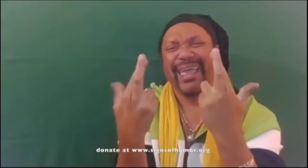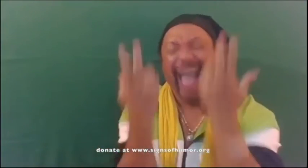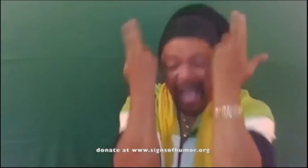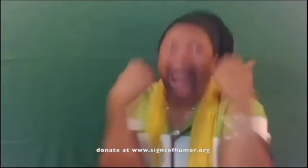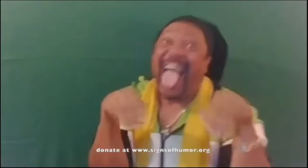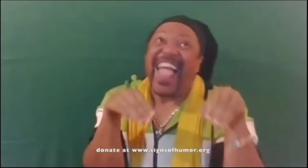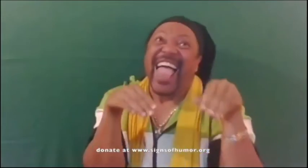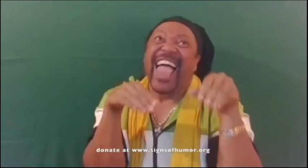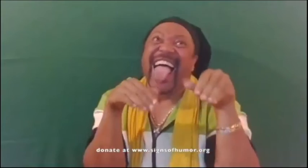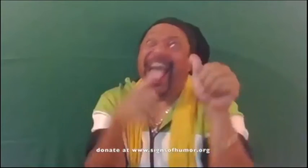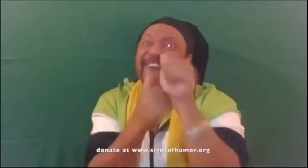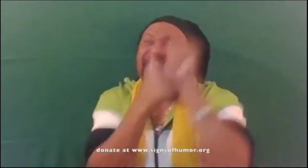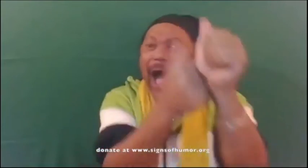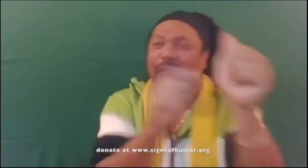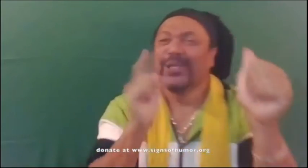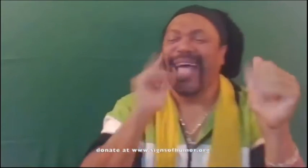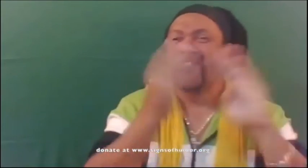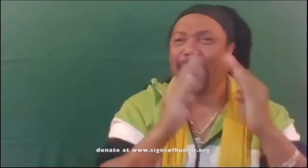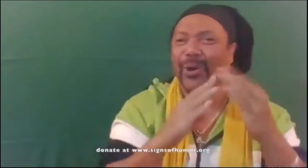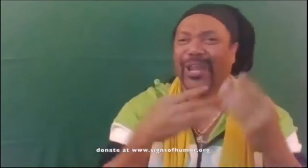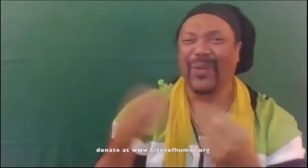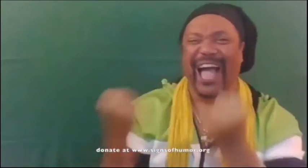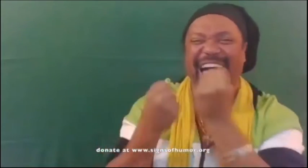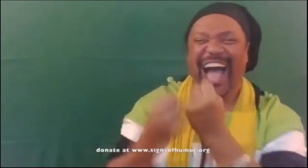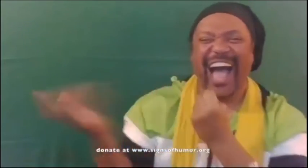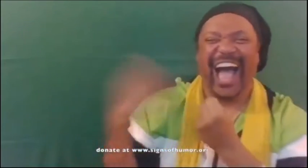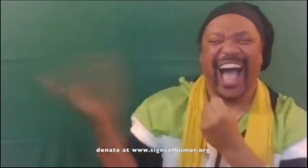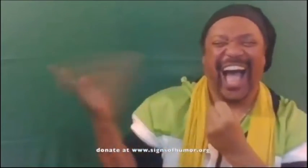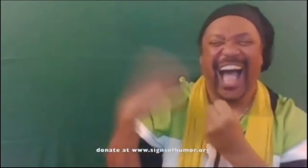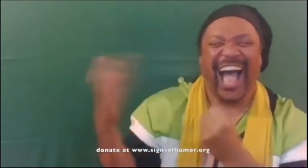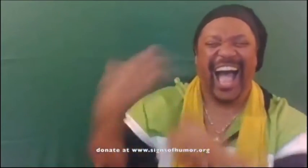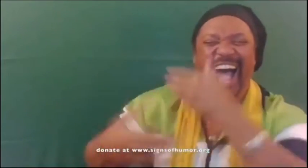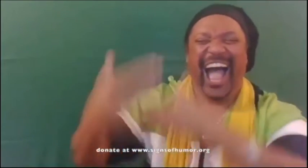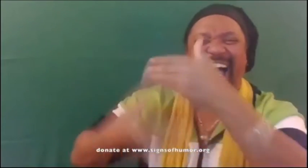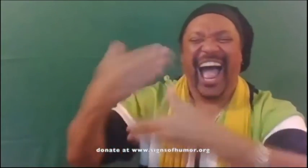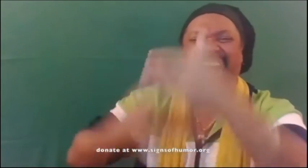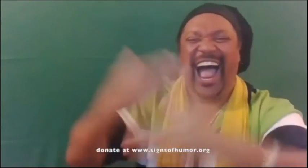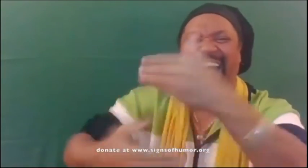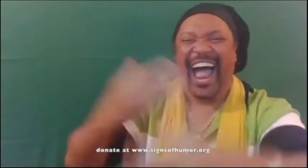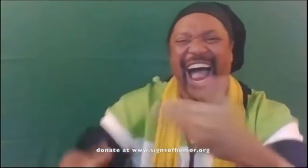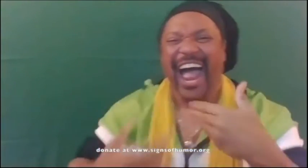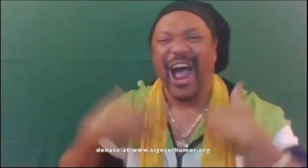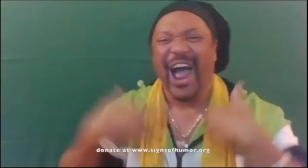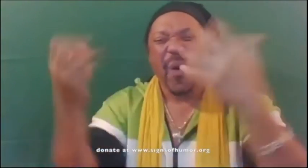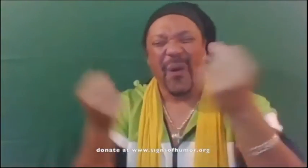Like a dog is a man's best friend, right? Right? That kind of, we don't need that, right?